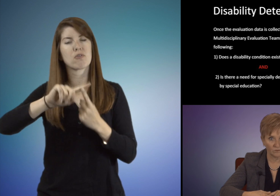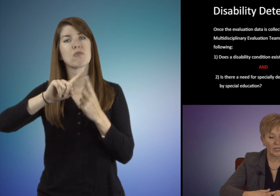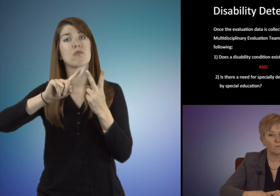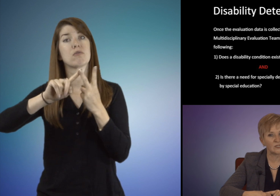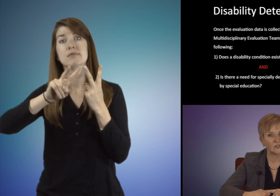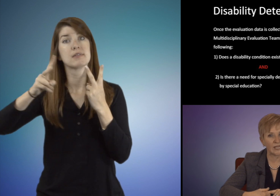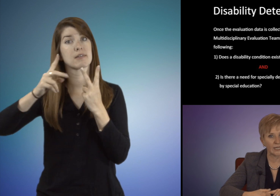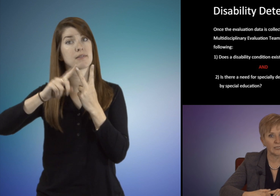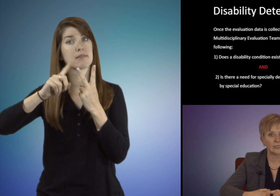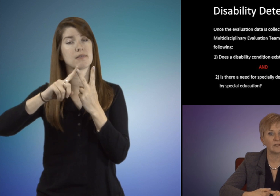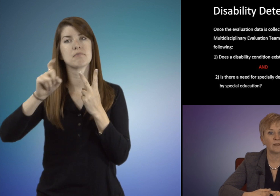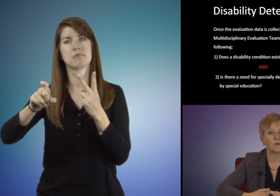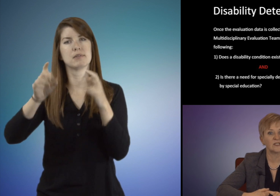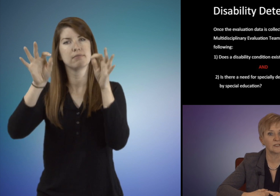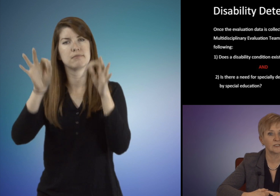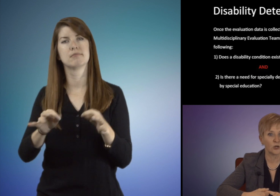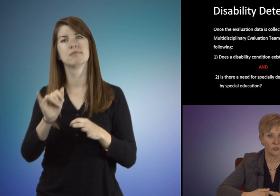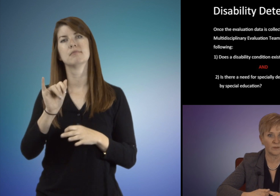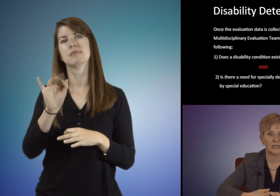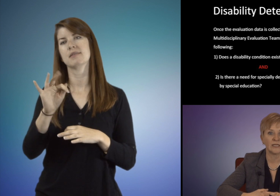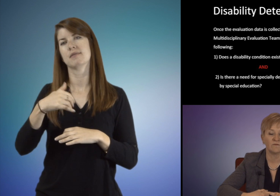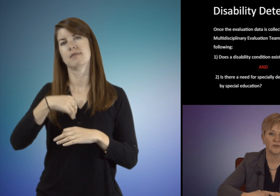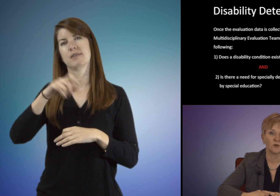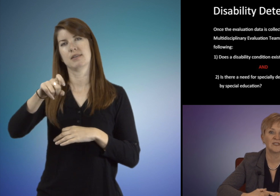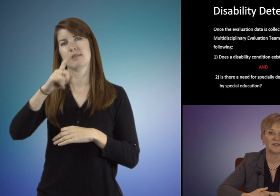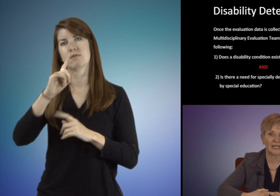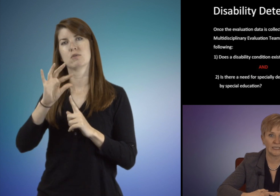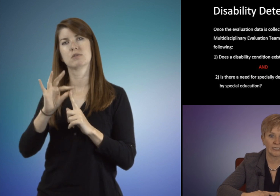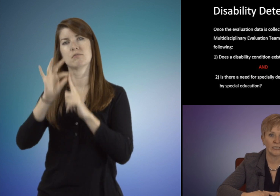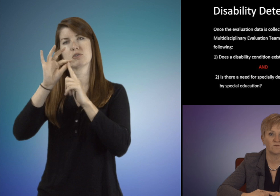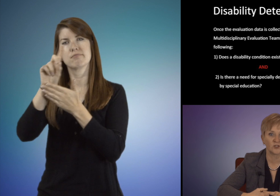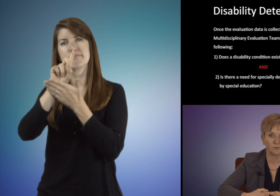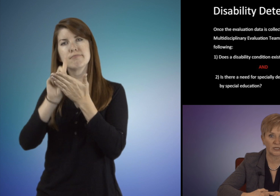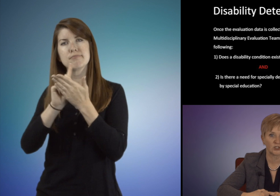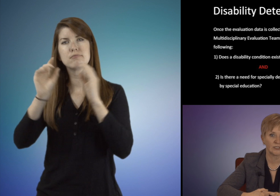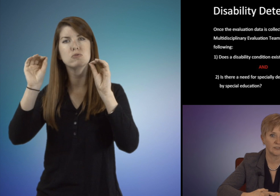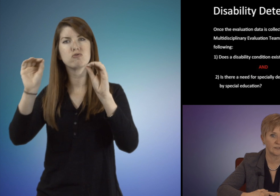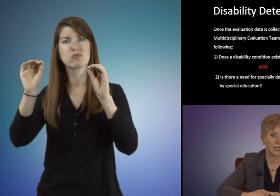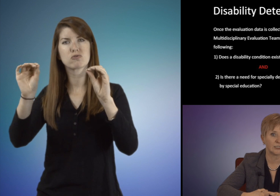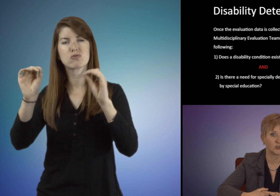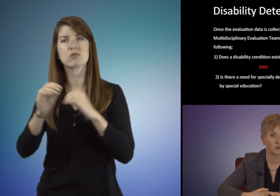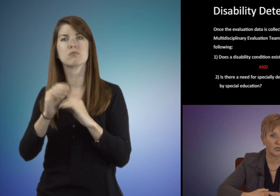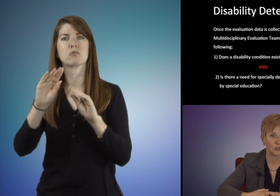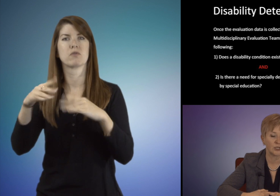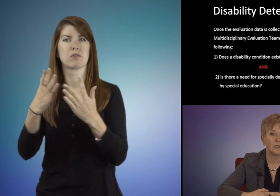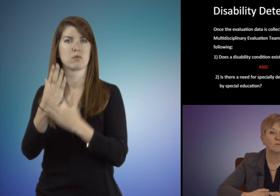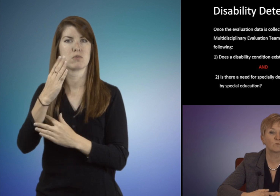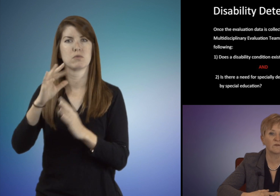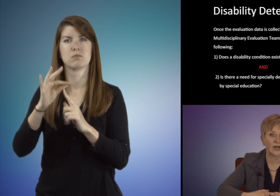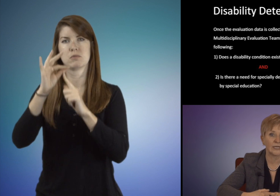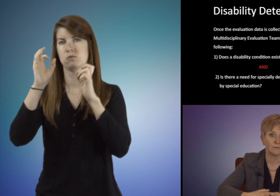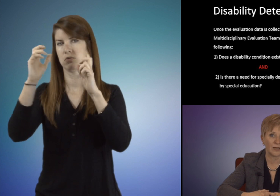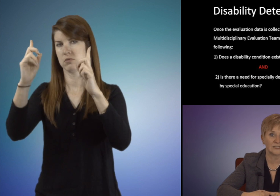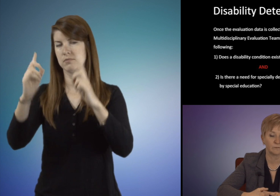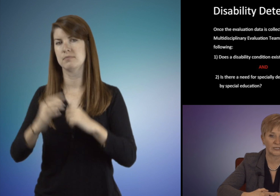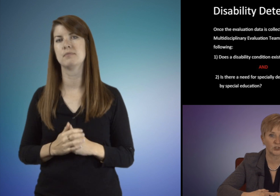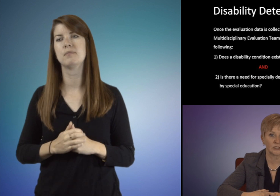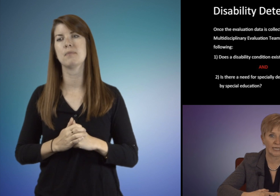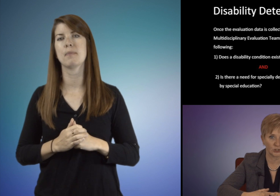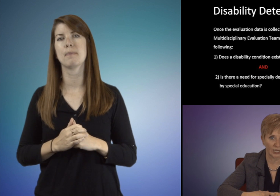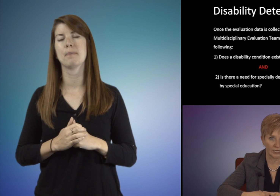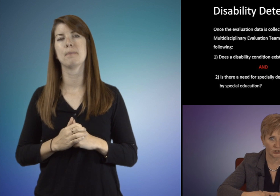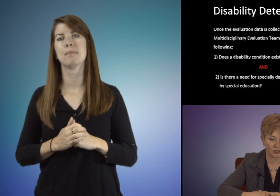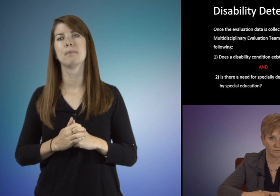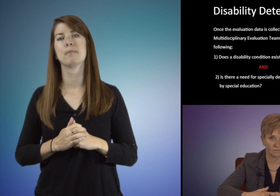exists, but secondly, they must determine if there is a need for specially designed instruction provided by